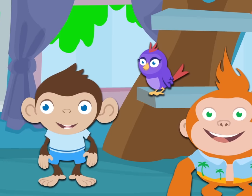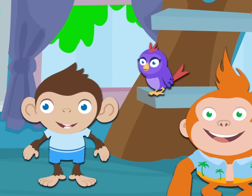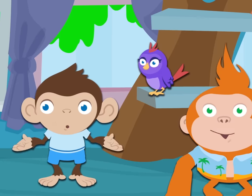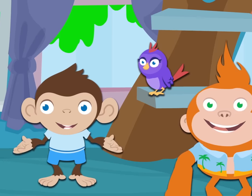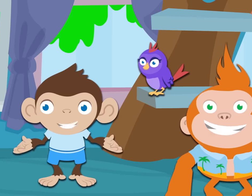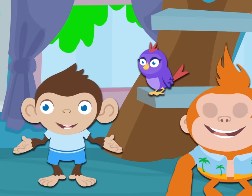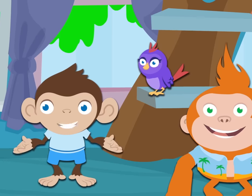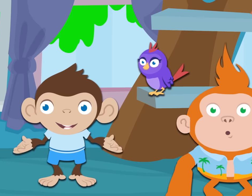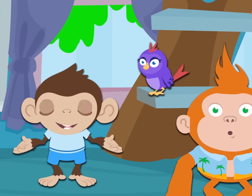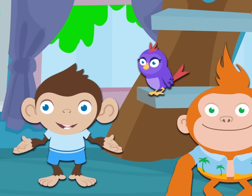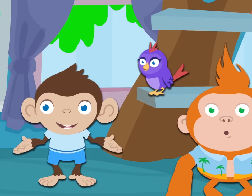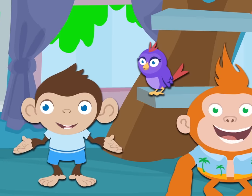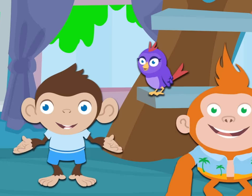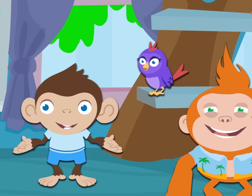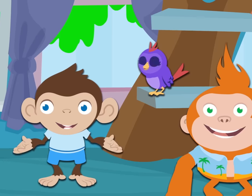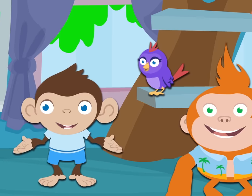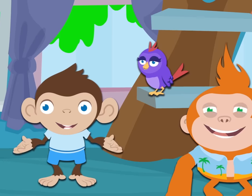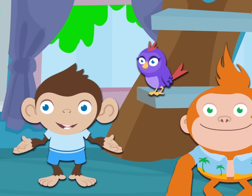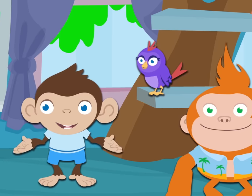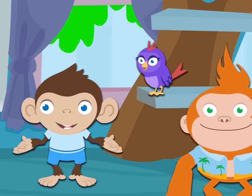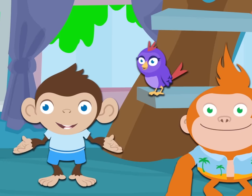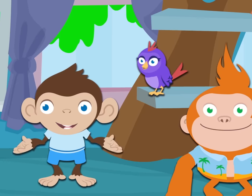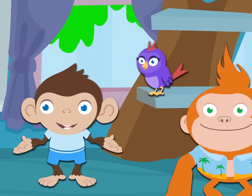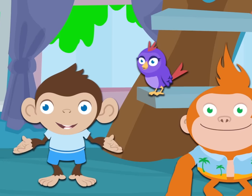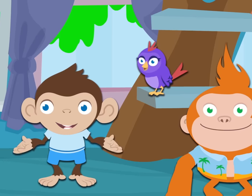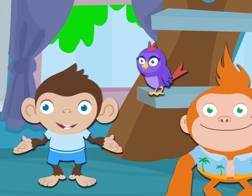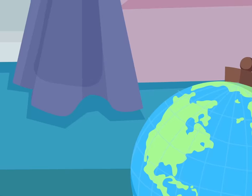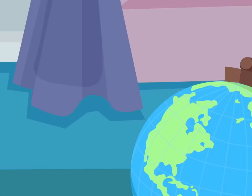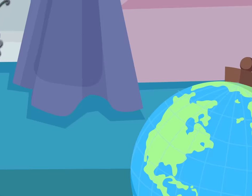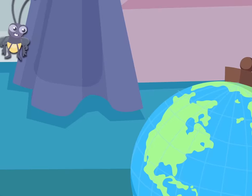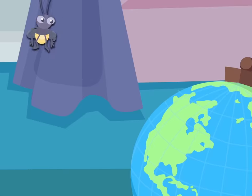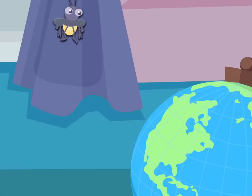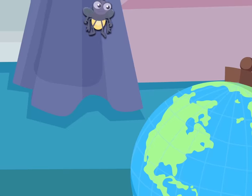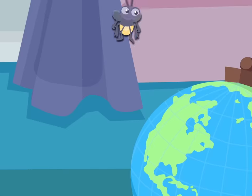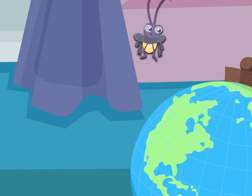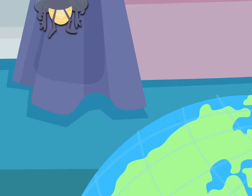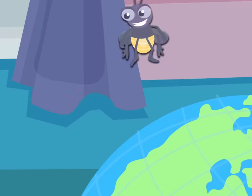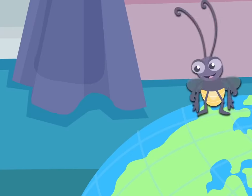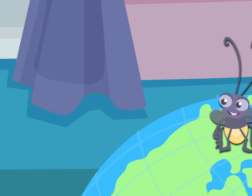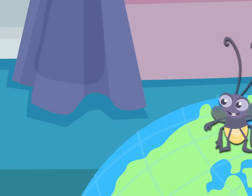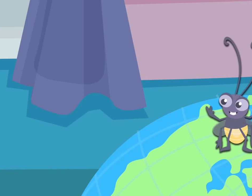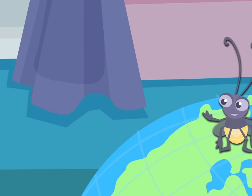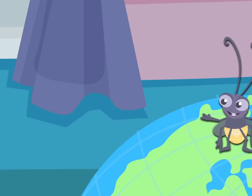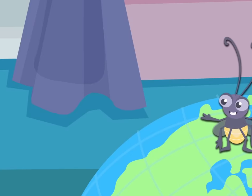where's Fiji? I hear it's beautiful there. Where exactly is Fiji?